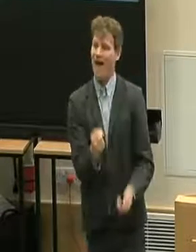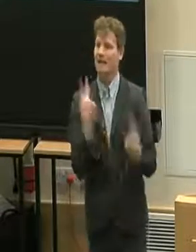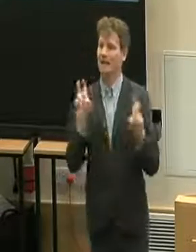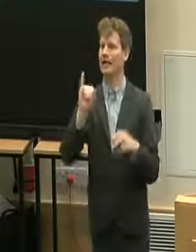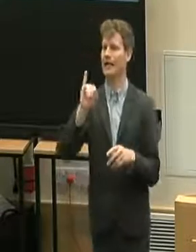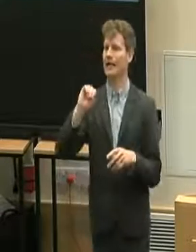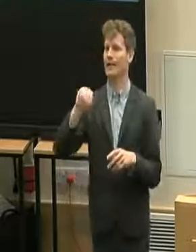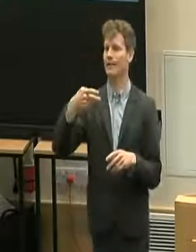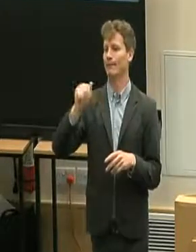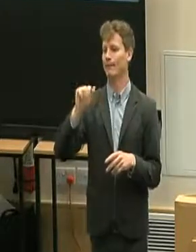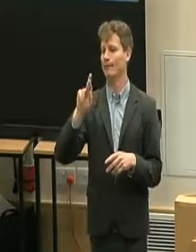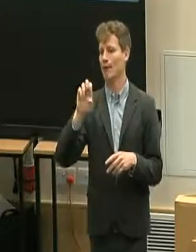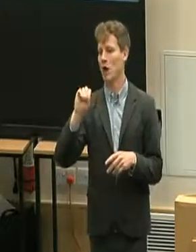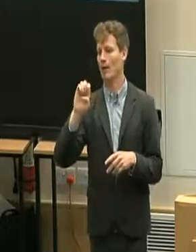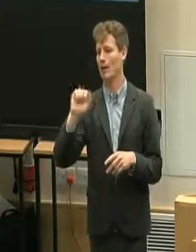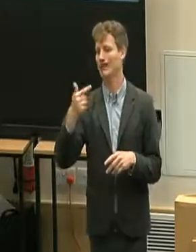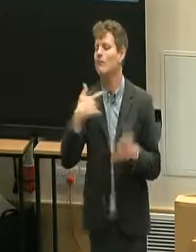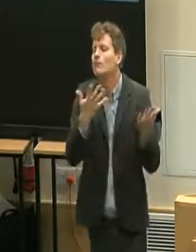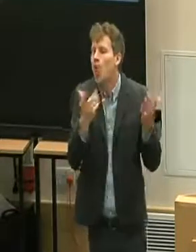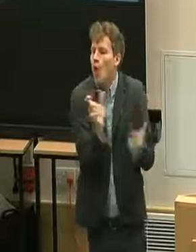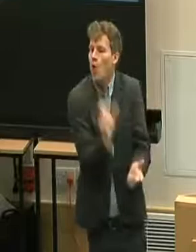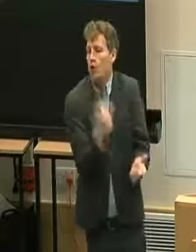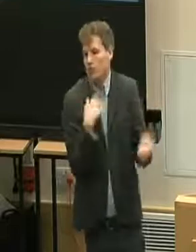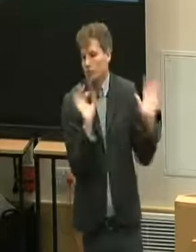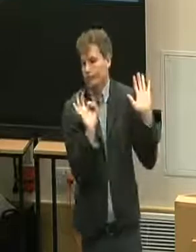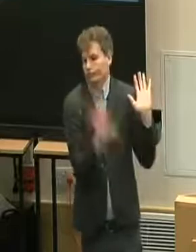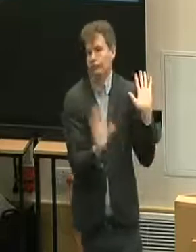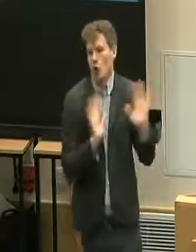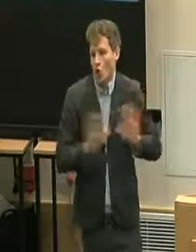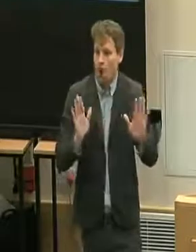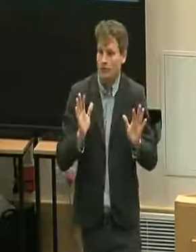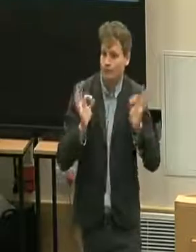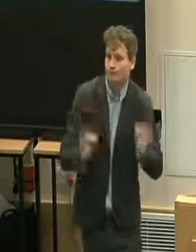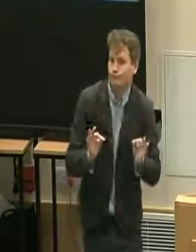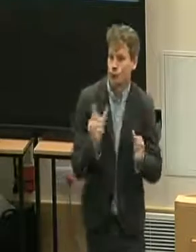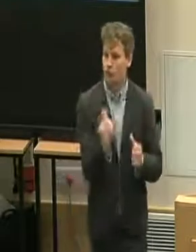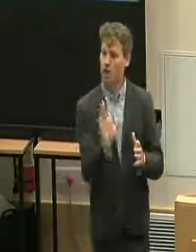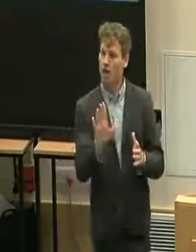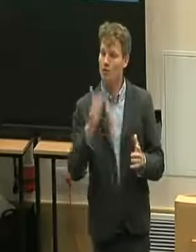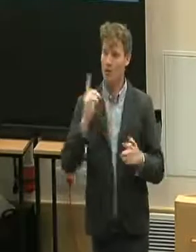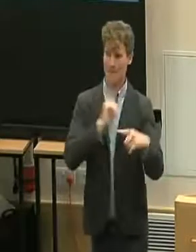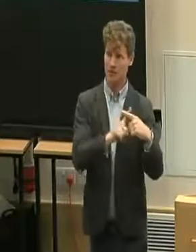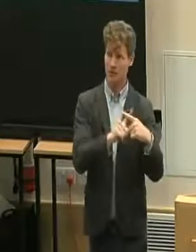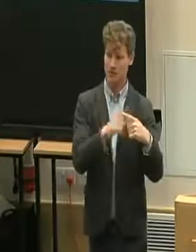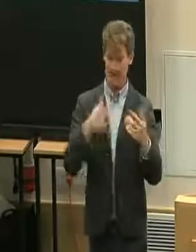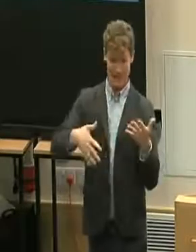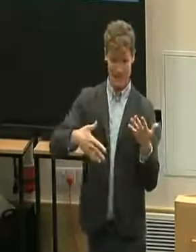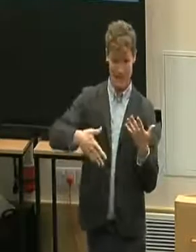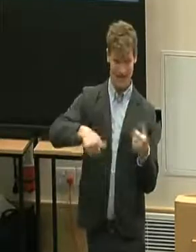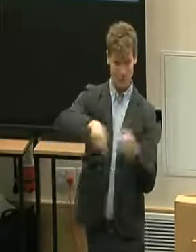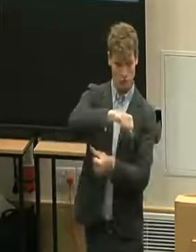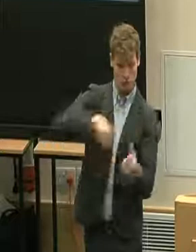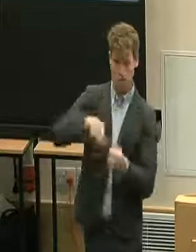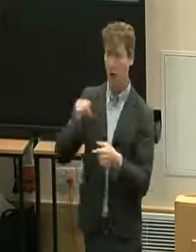and something in the environment, and by environment I mean the physical environment,